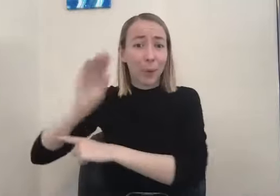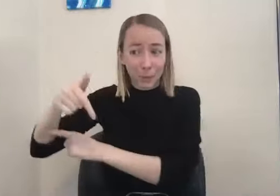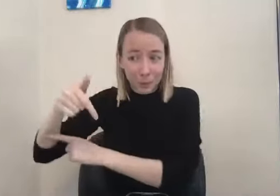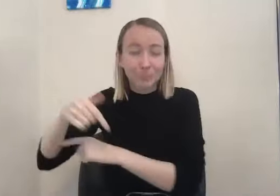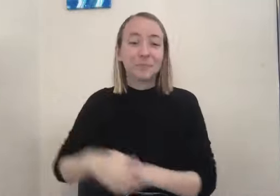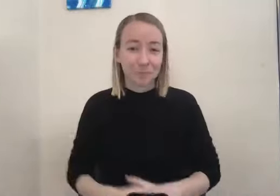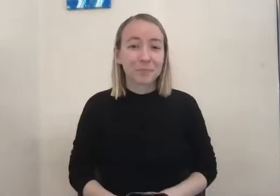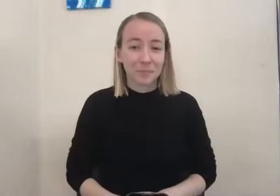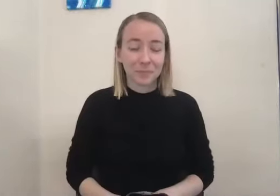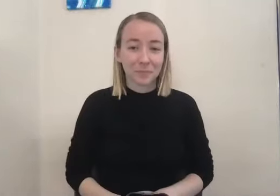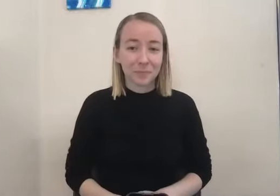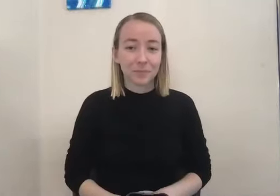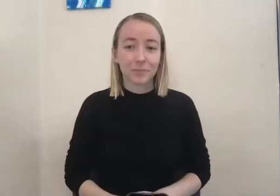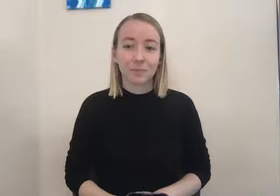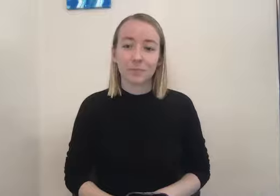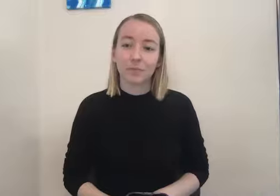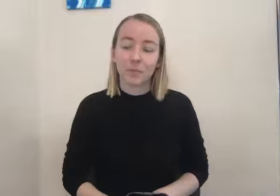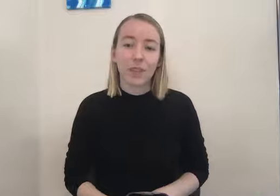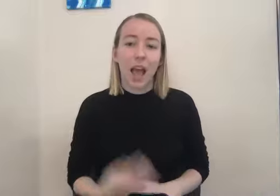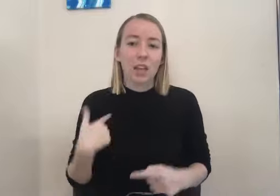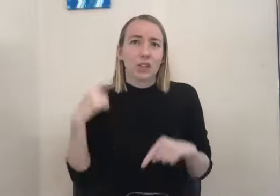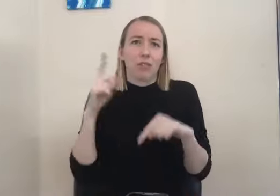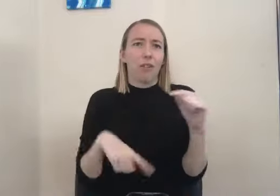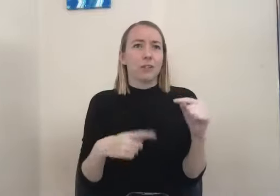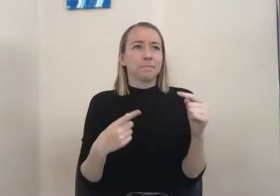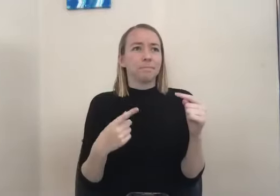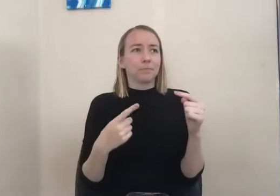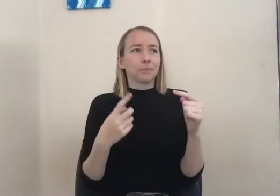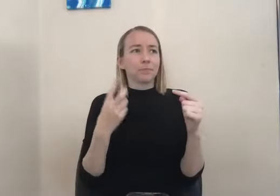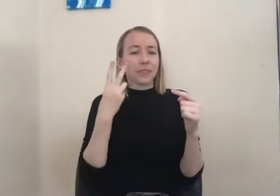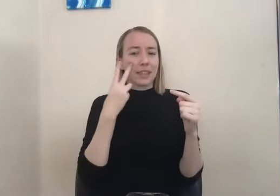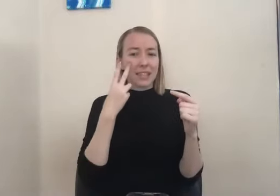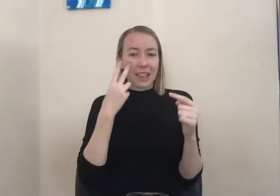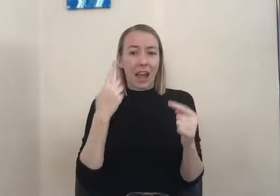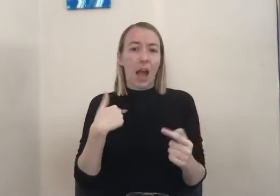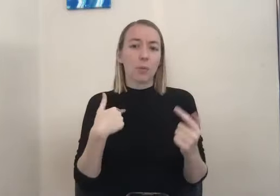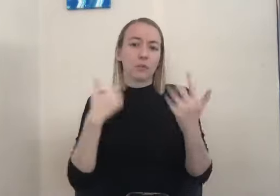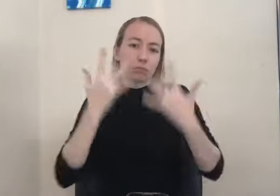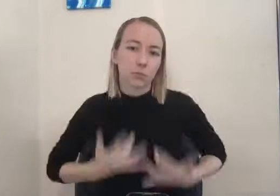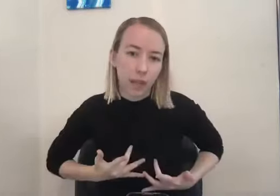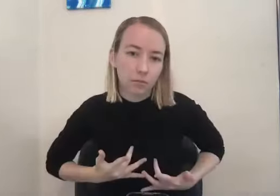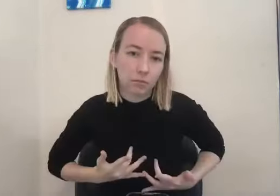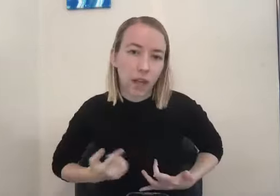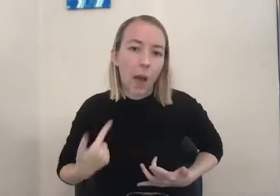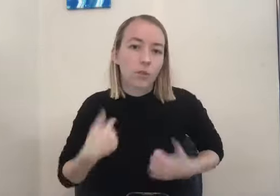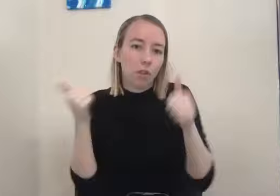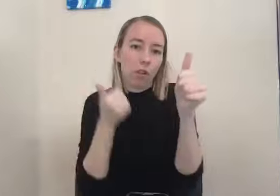than mine that I could have a barbecue. And do you know what the steps taught me? Especially step 6? I don't like